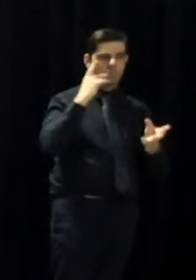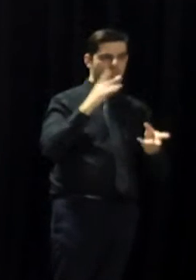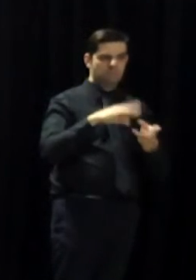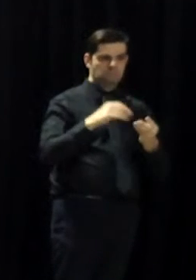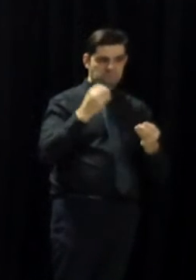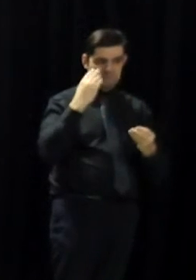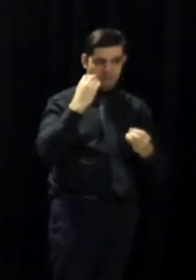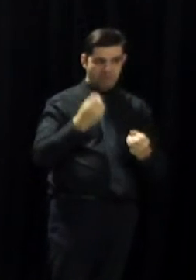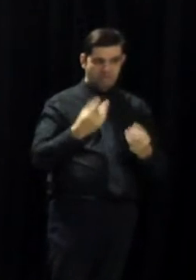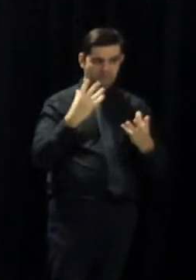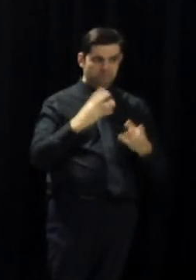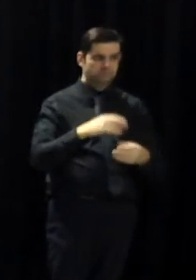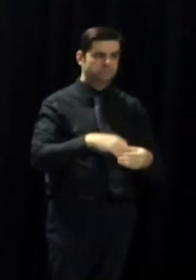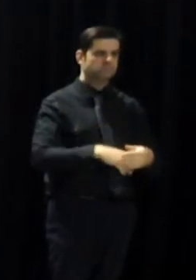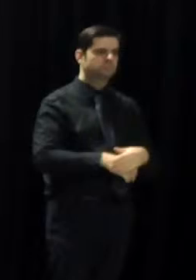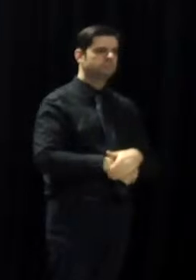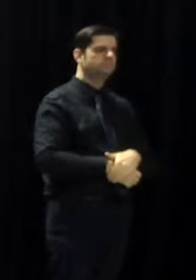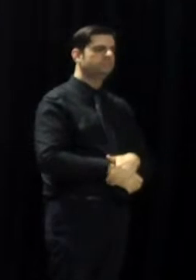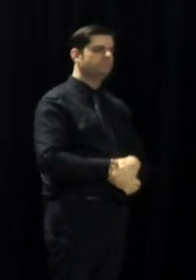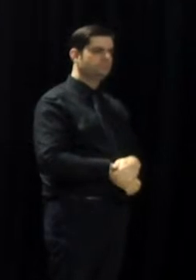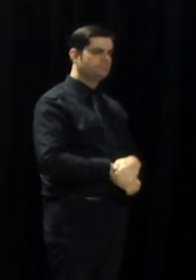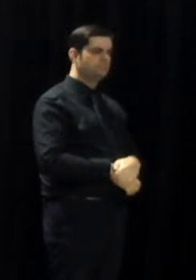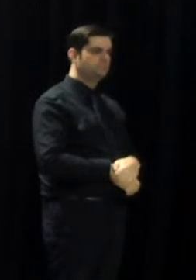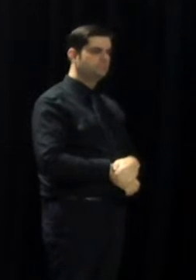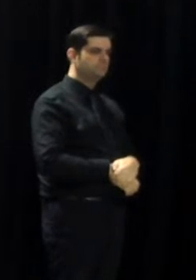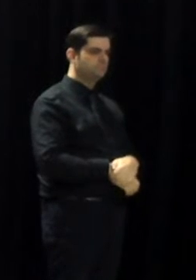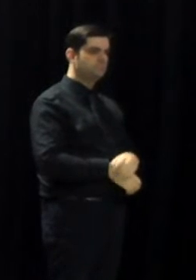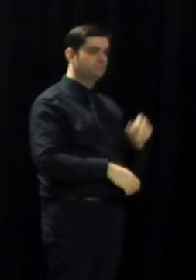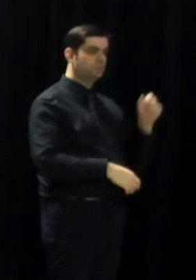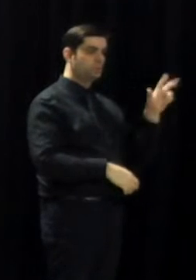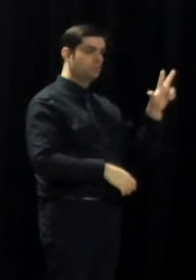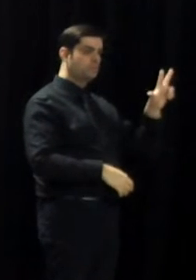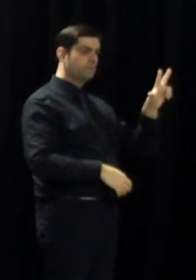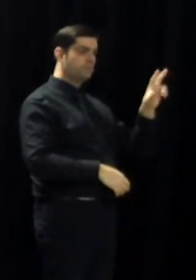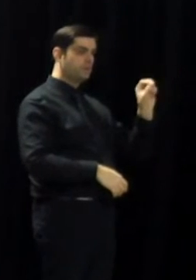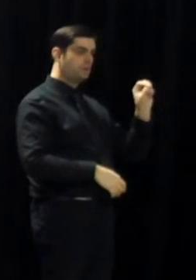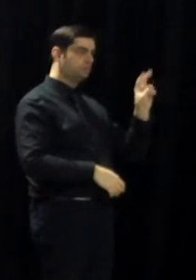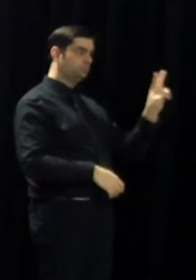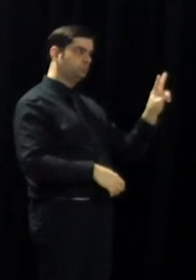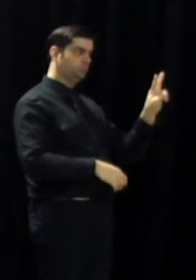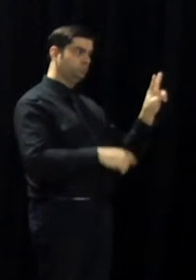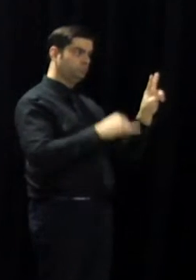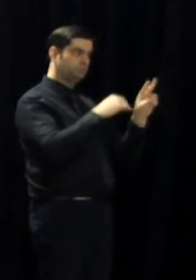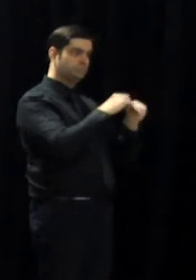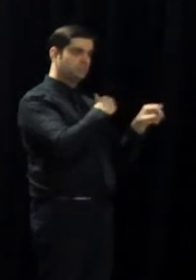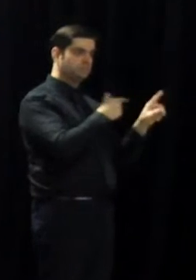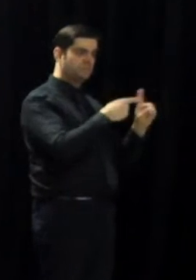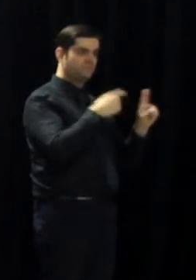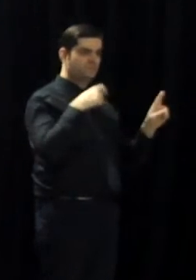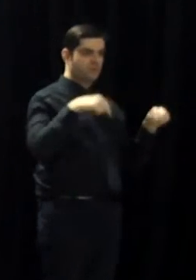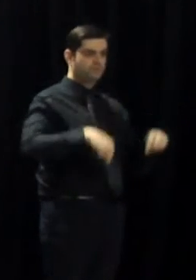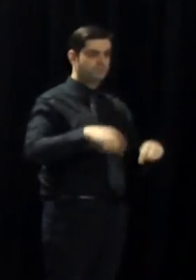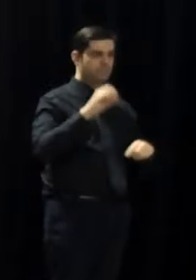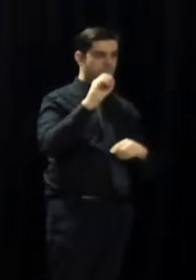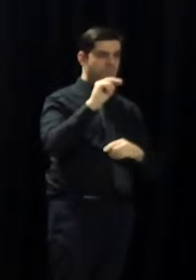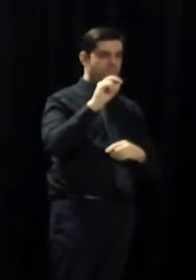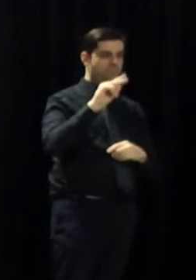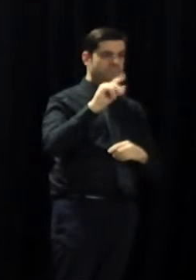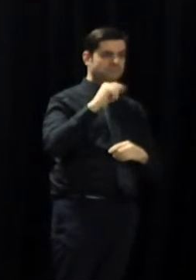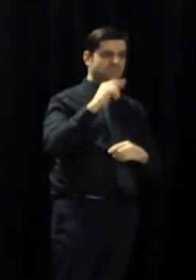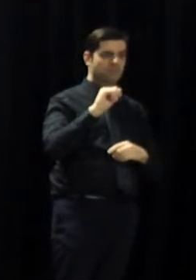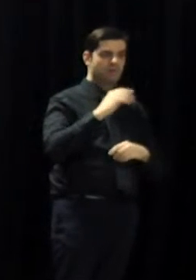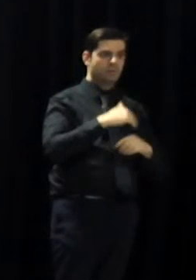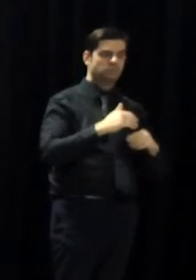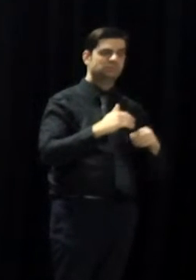302 number from Onondaga County under 270. And then overall in